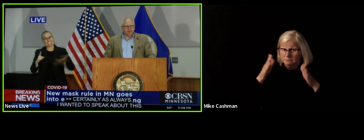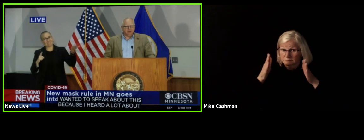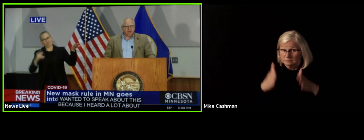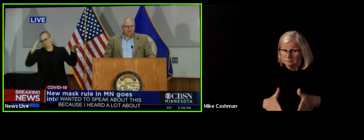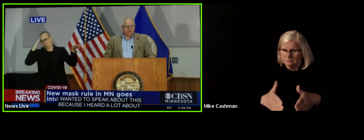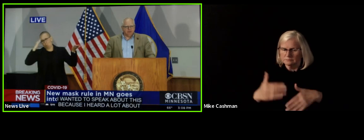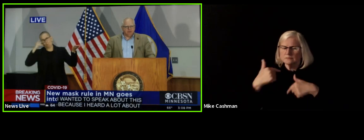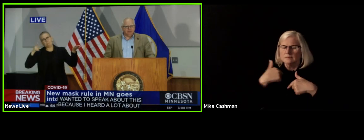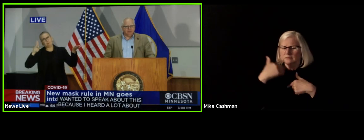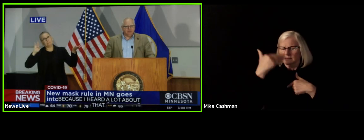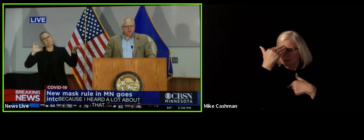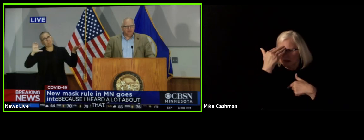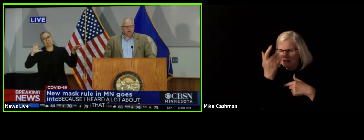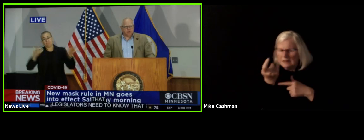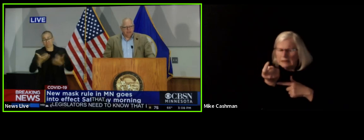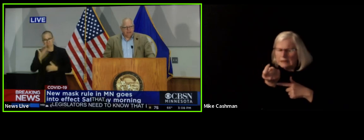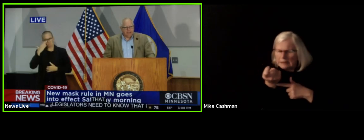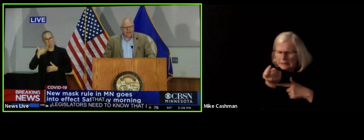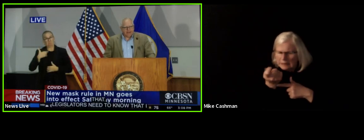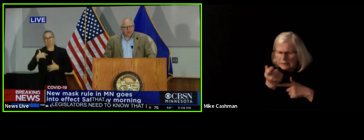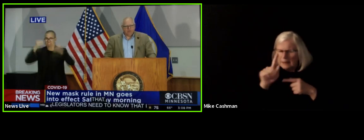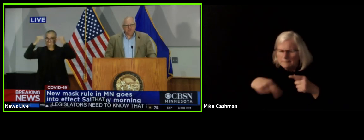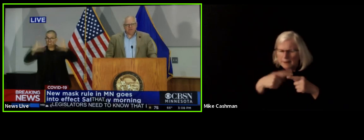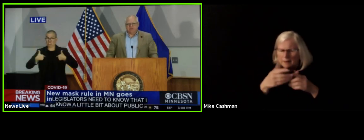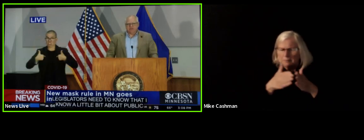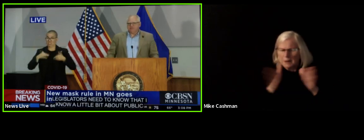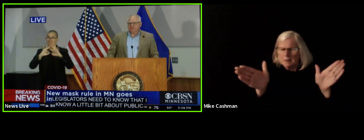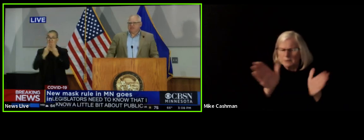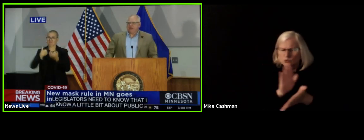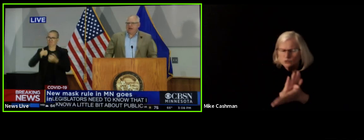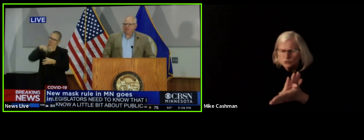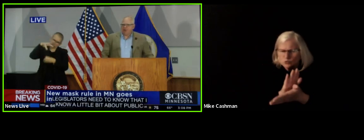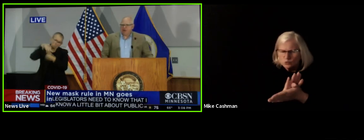our family knows a little something how these work. And one of the things that they've